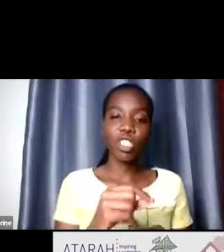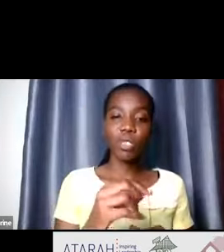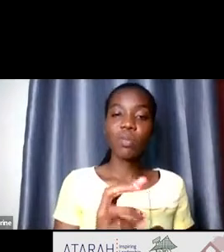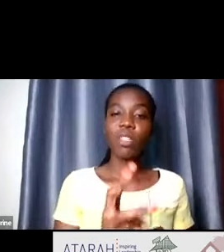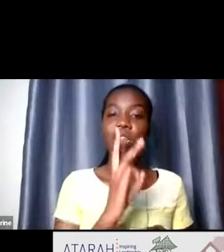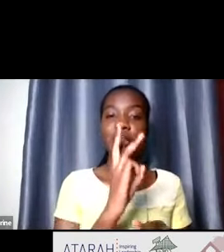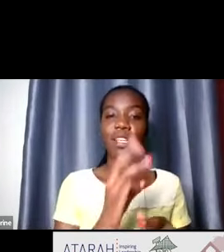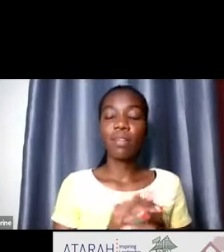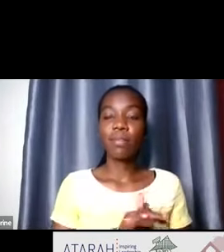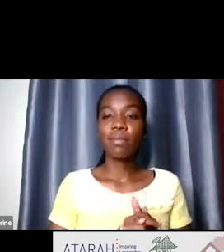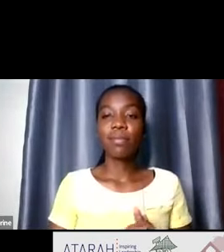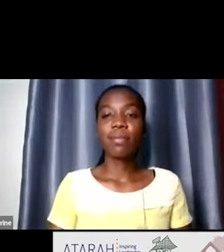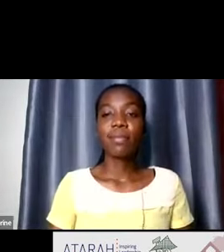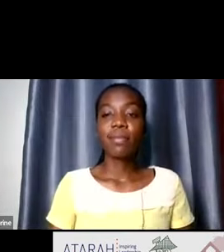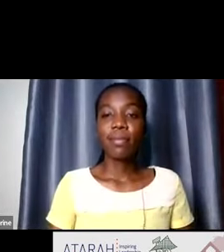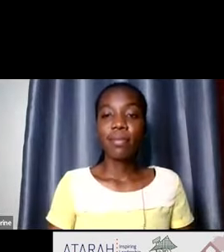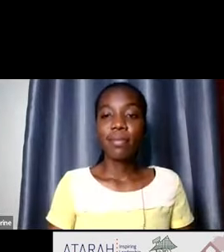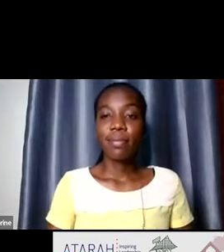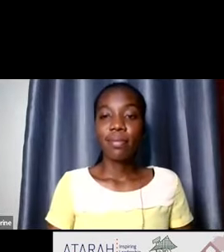the